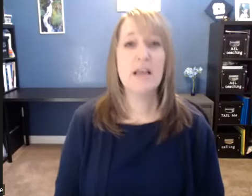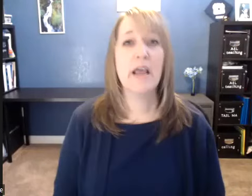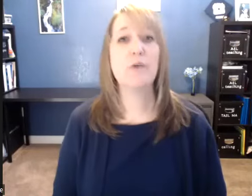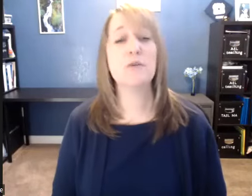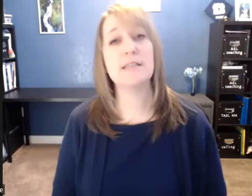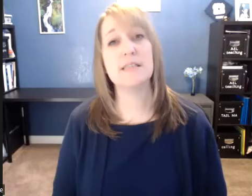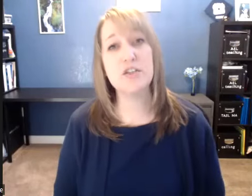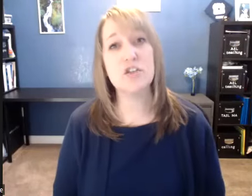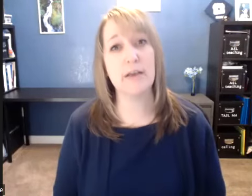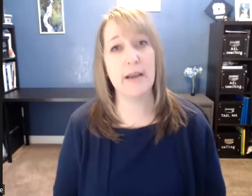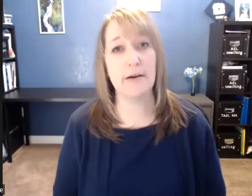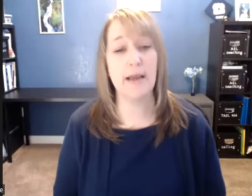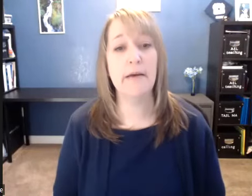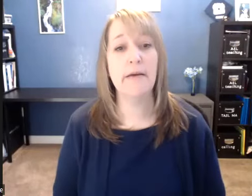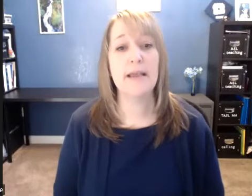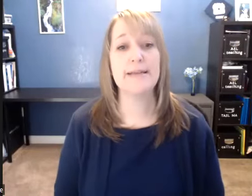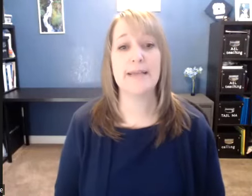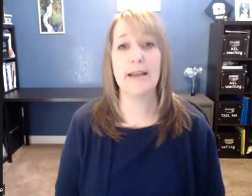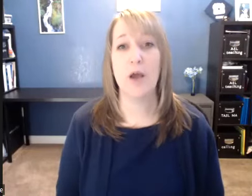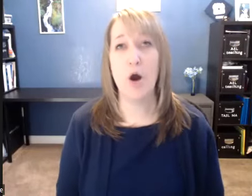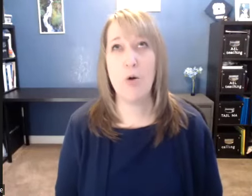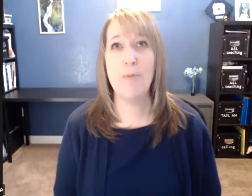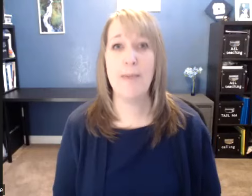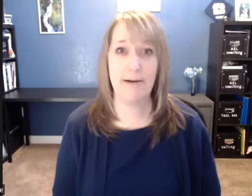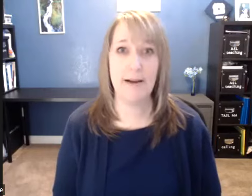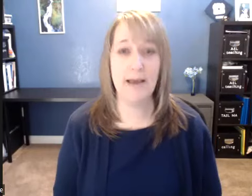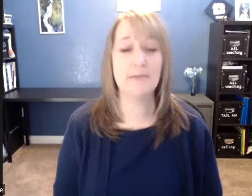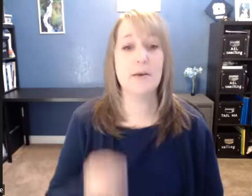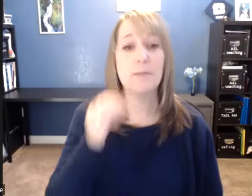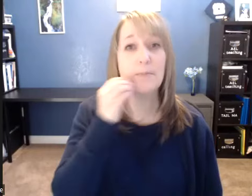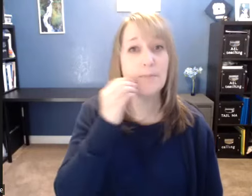A residential area is signed home area. So